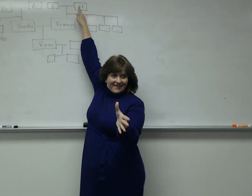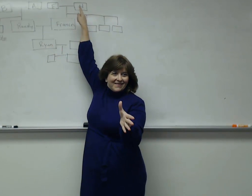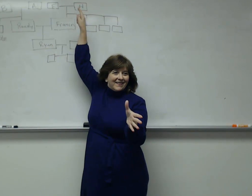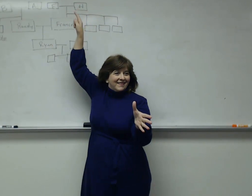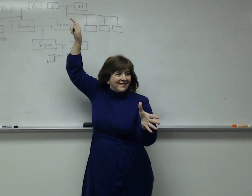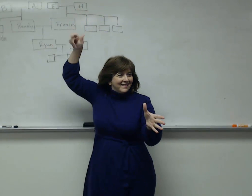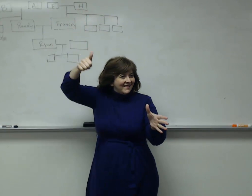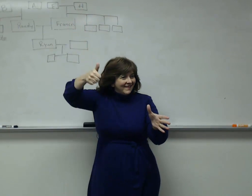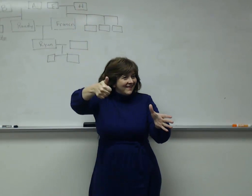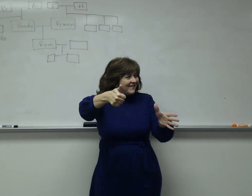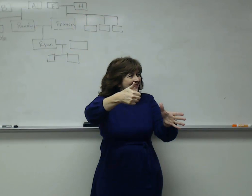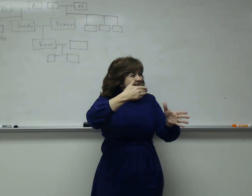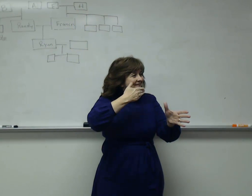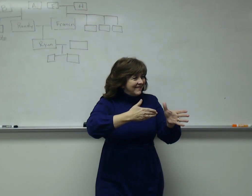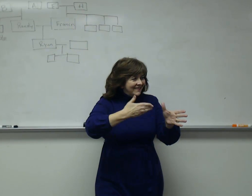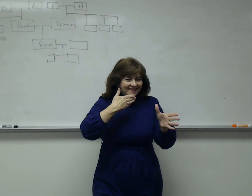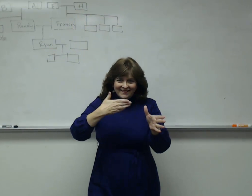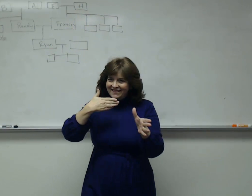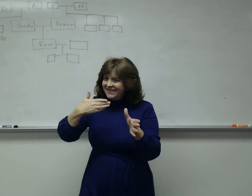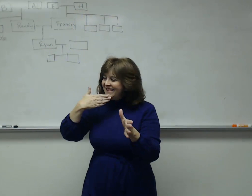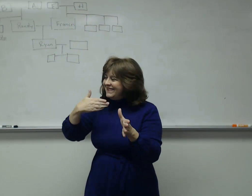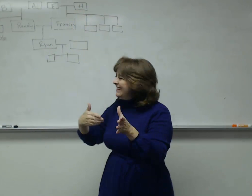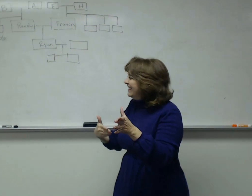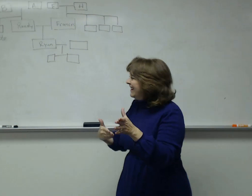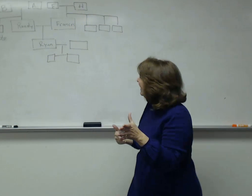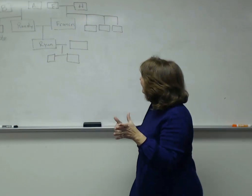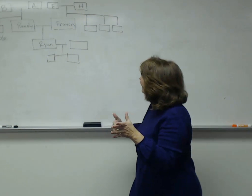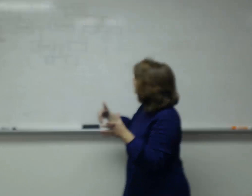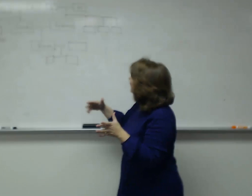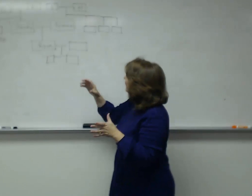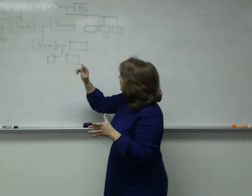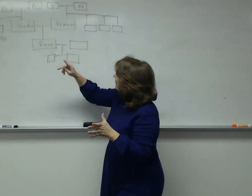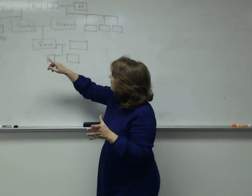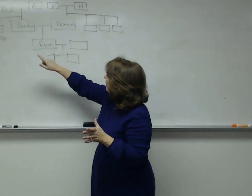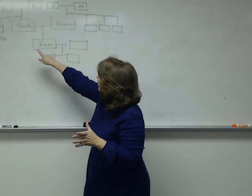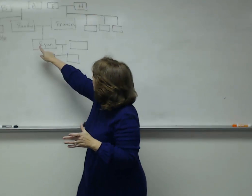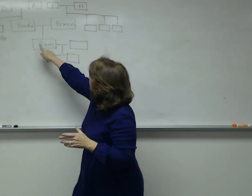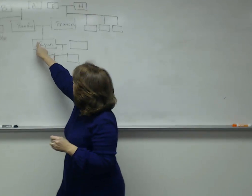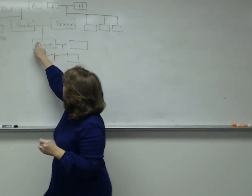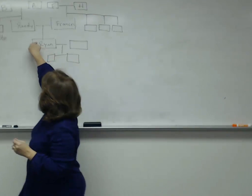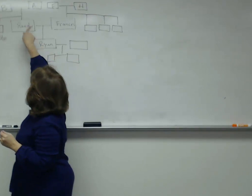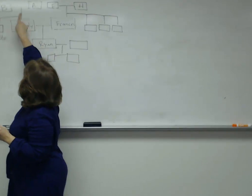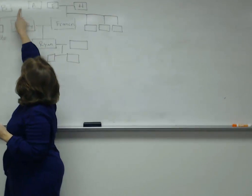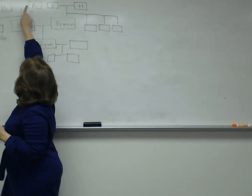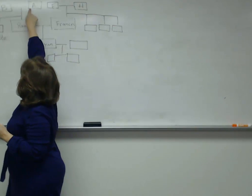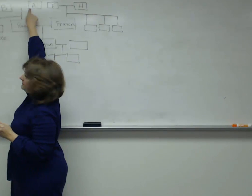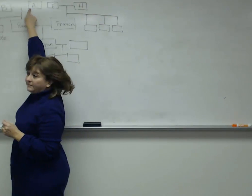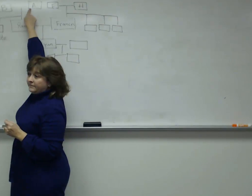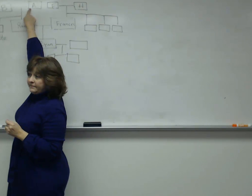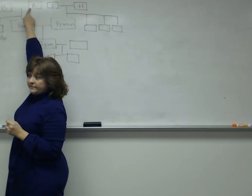Very good, very good. I like this. Okay, so